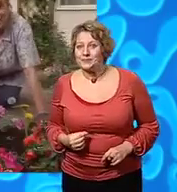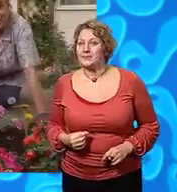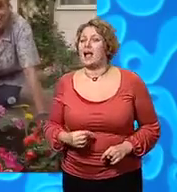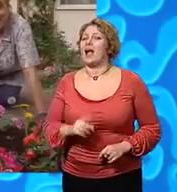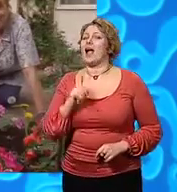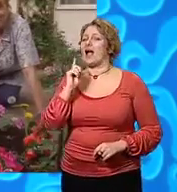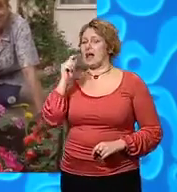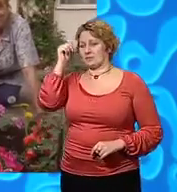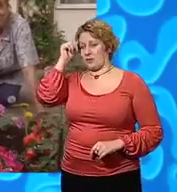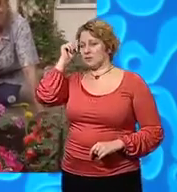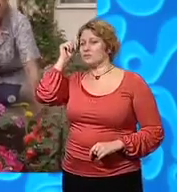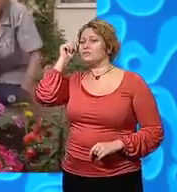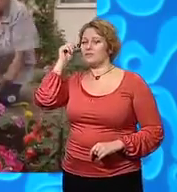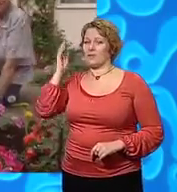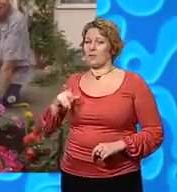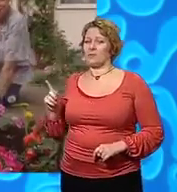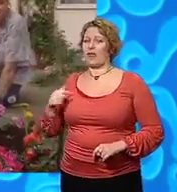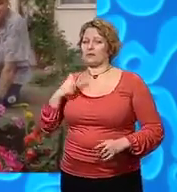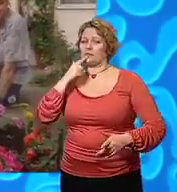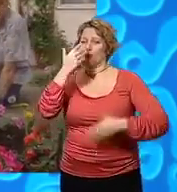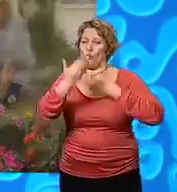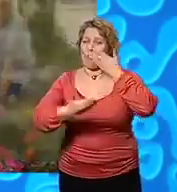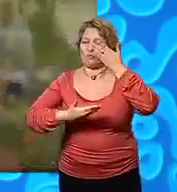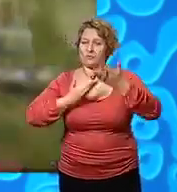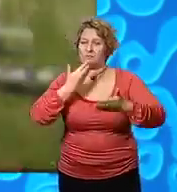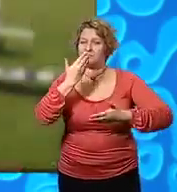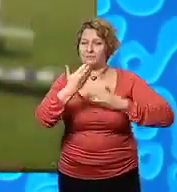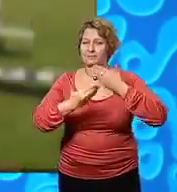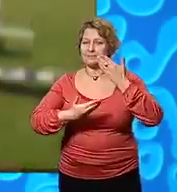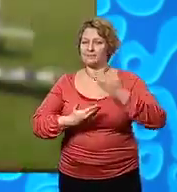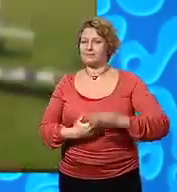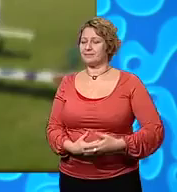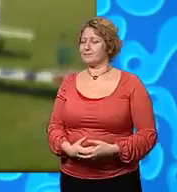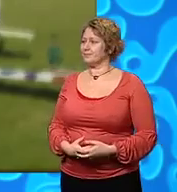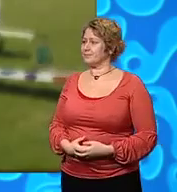I know where they come from. Let me tell you the story.